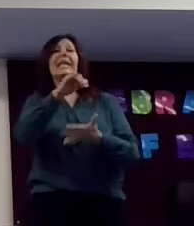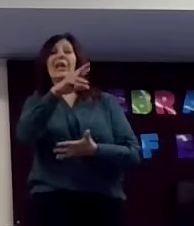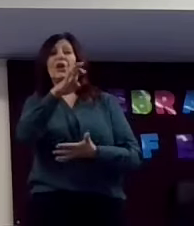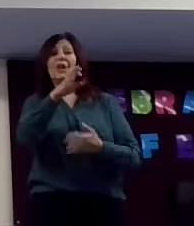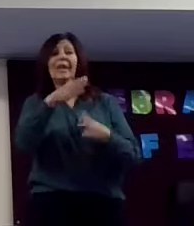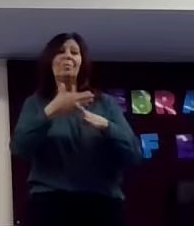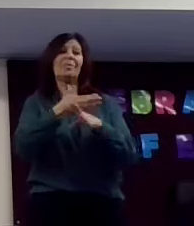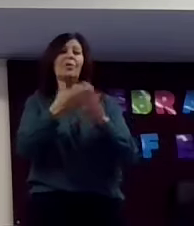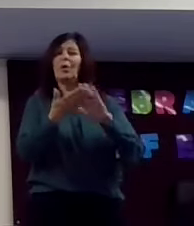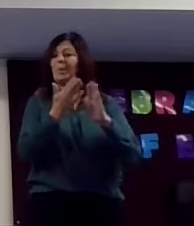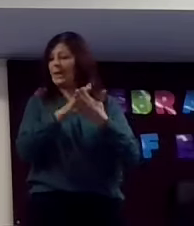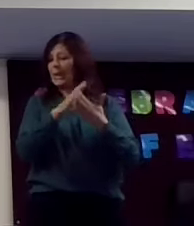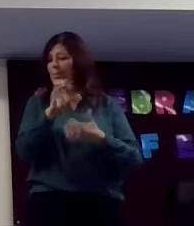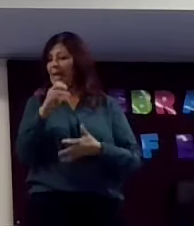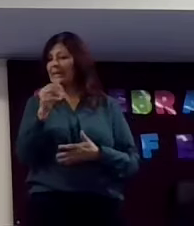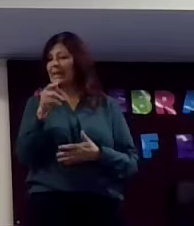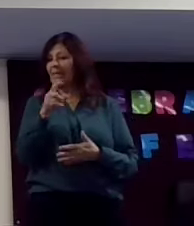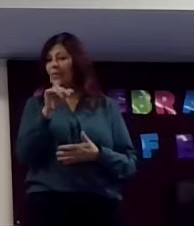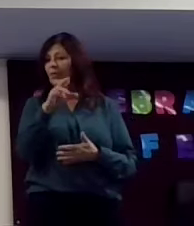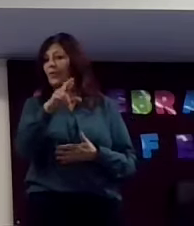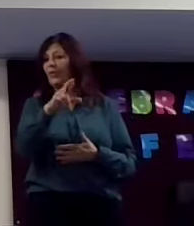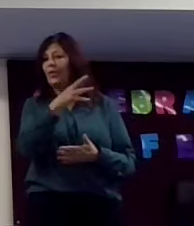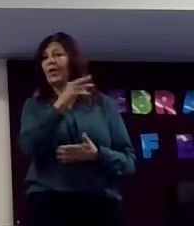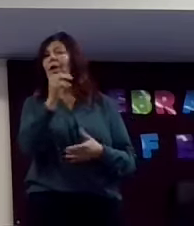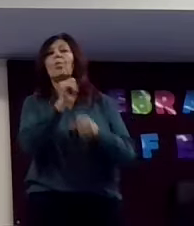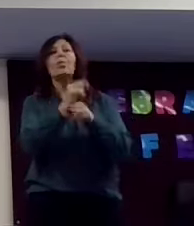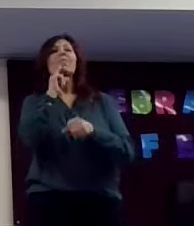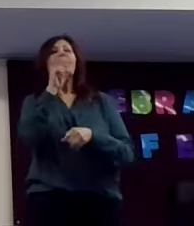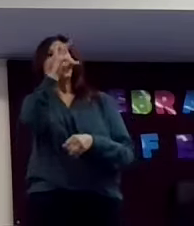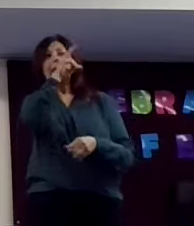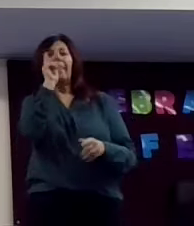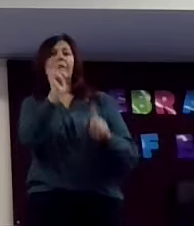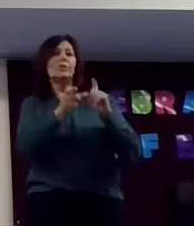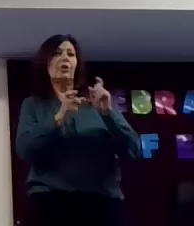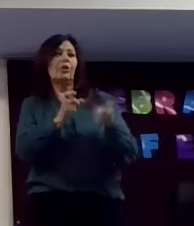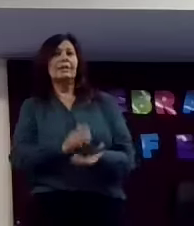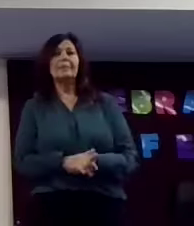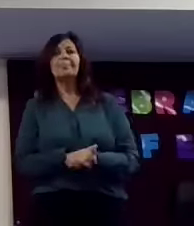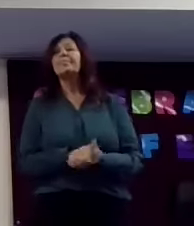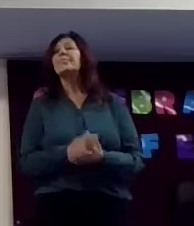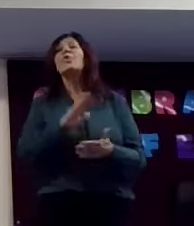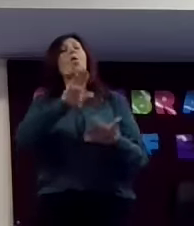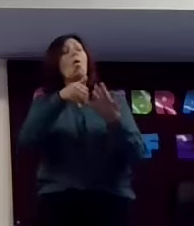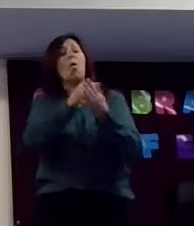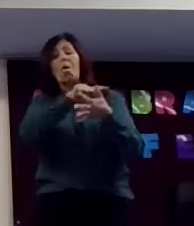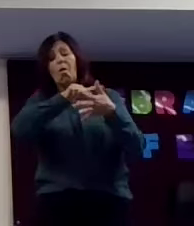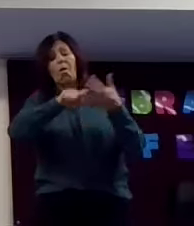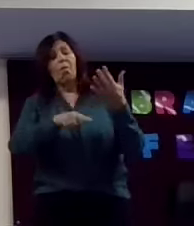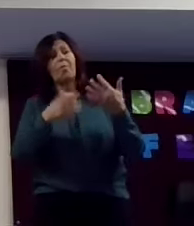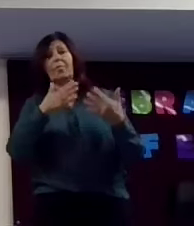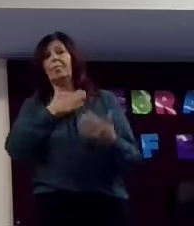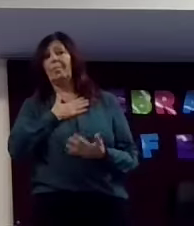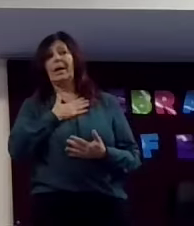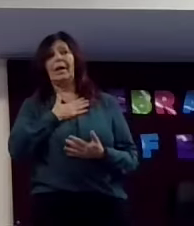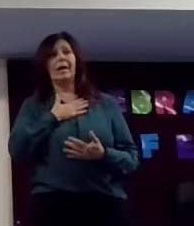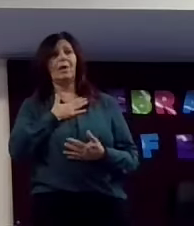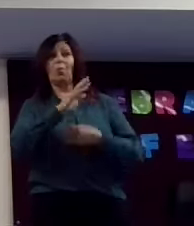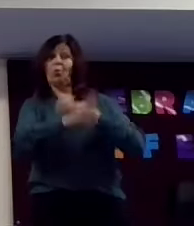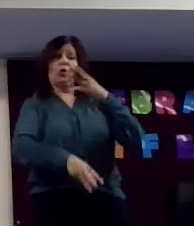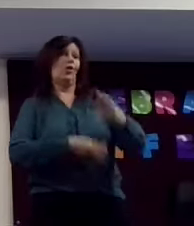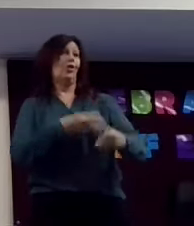was Endeavor, I think. And I worked for Catholic Charities. So all of my